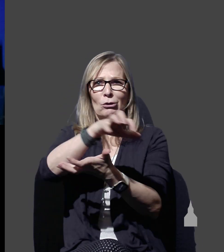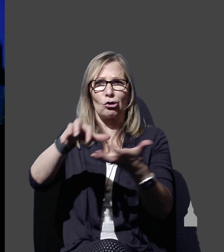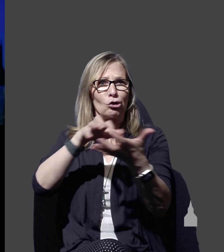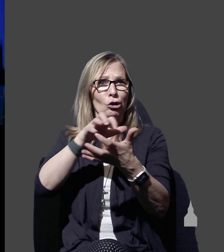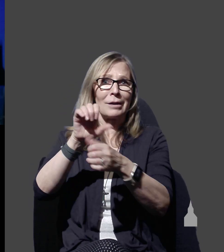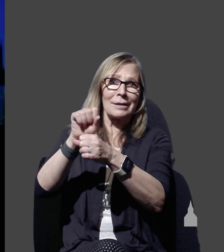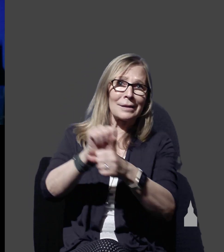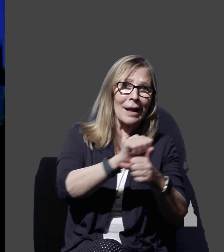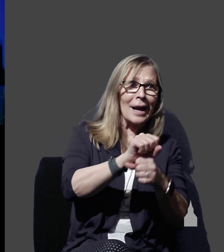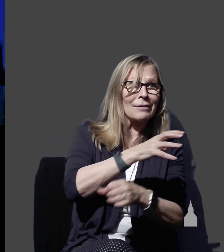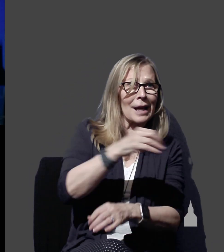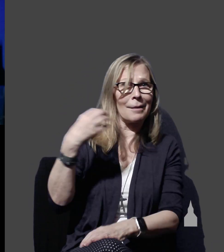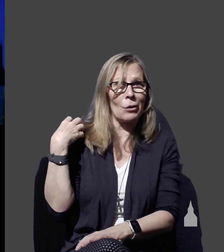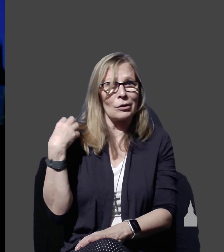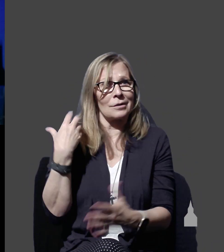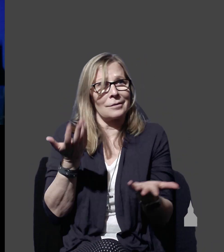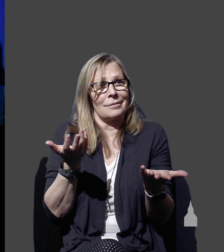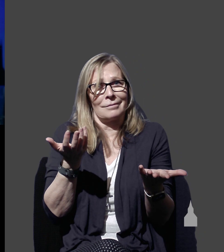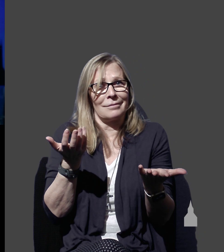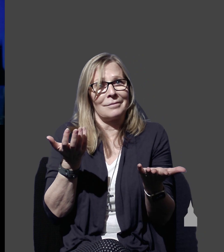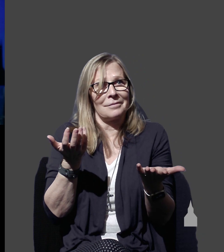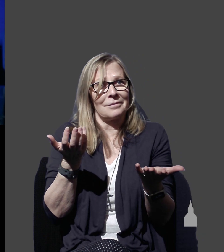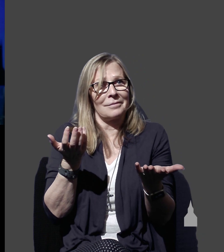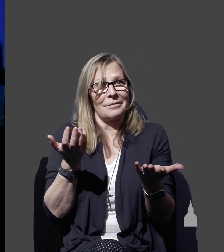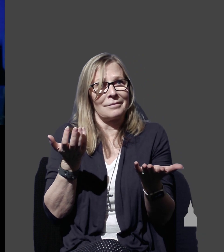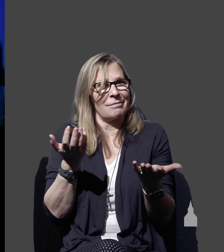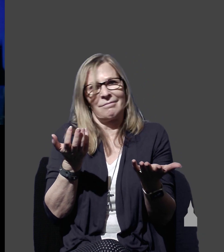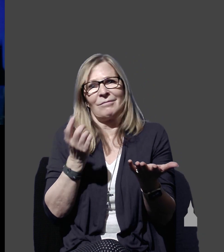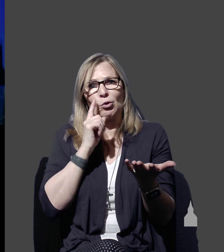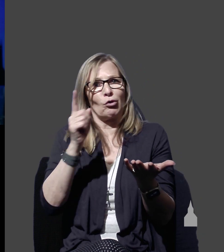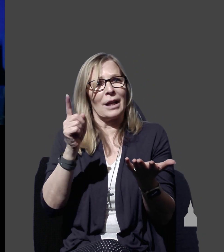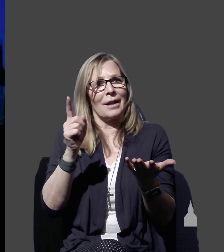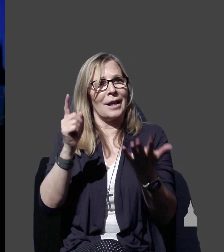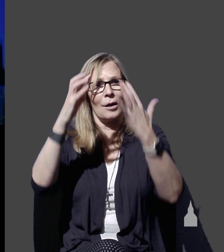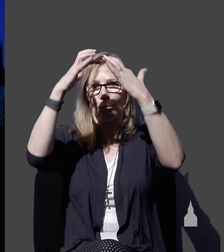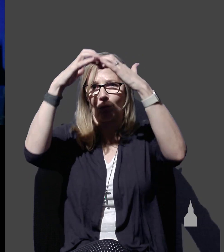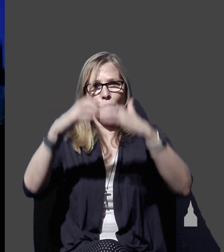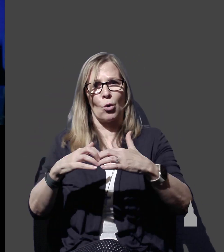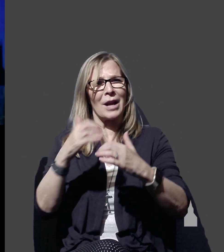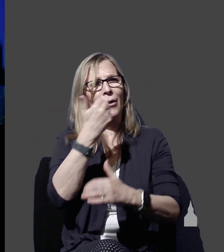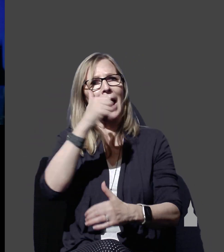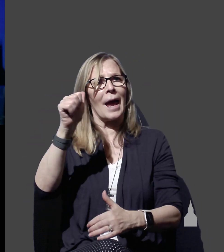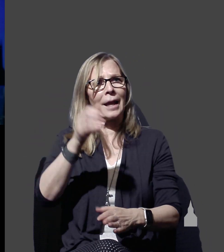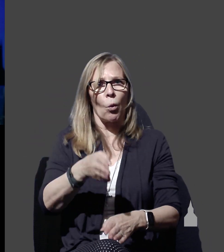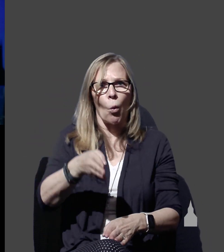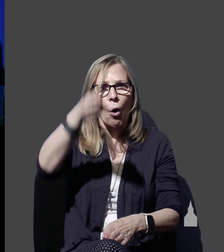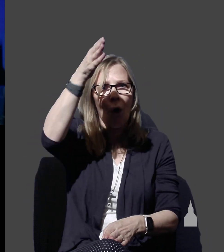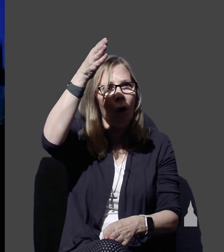slaves and masters. It broke down all social barriers.